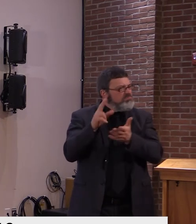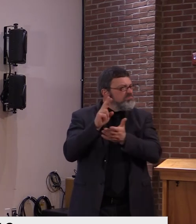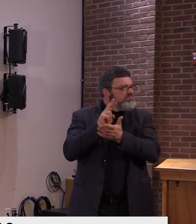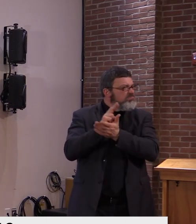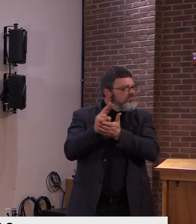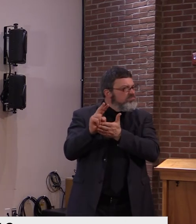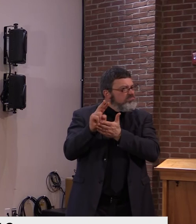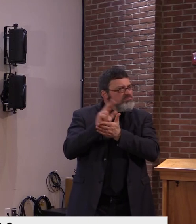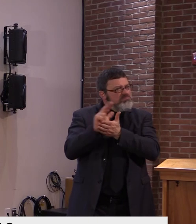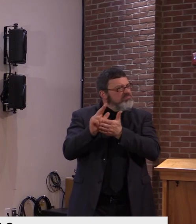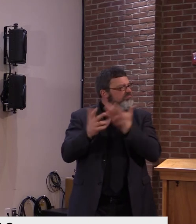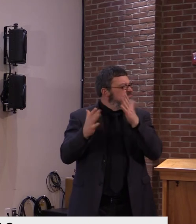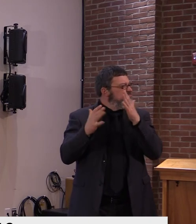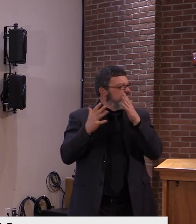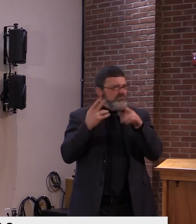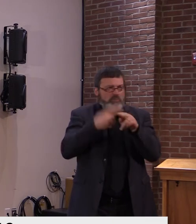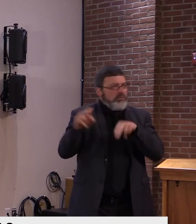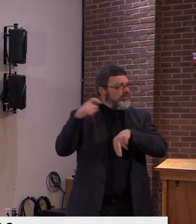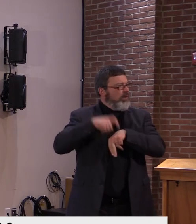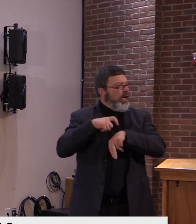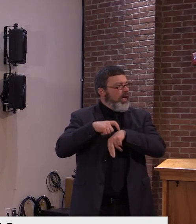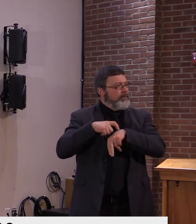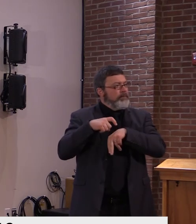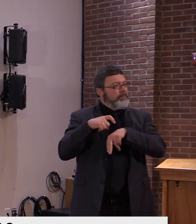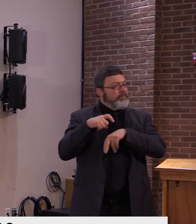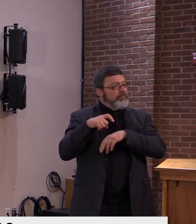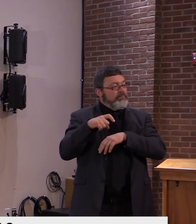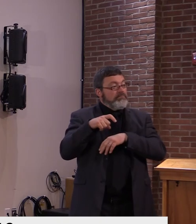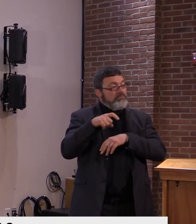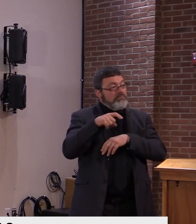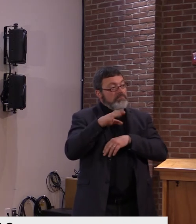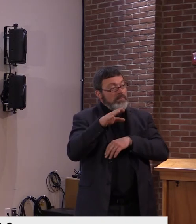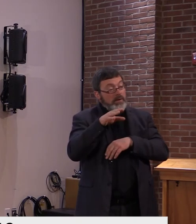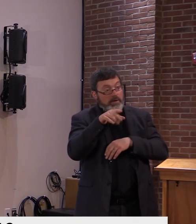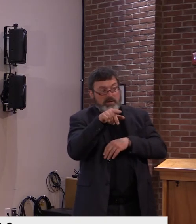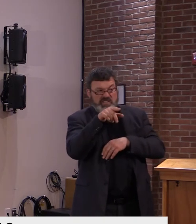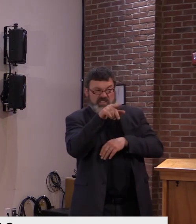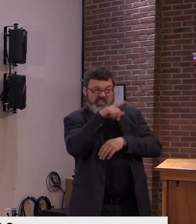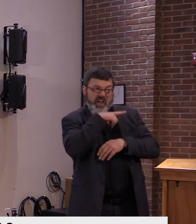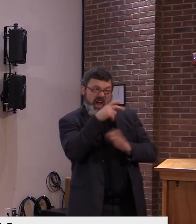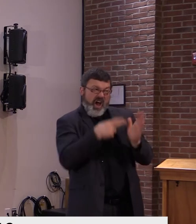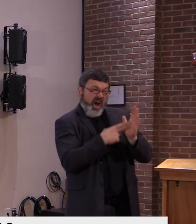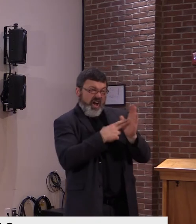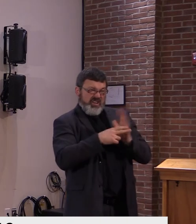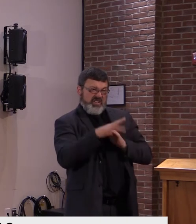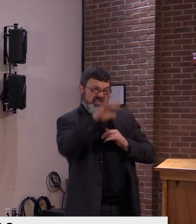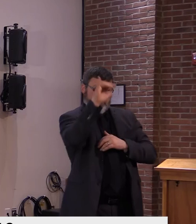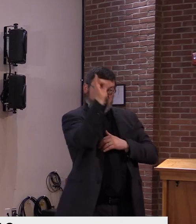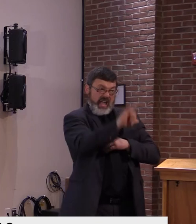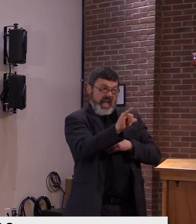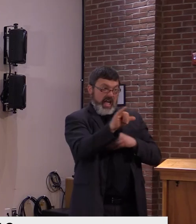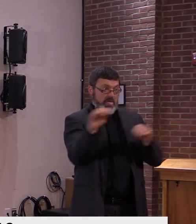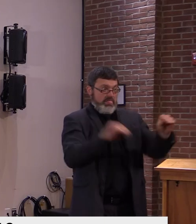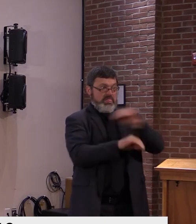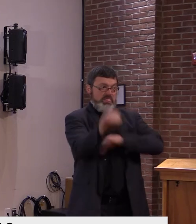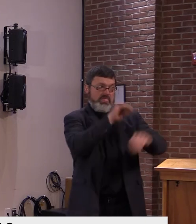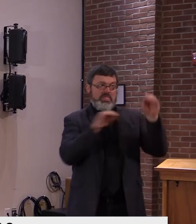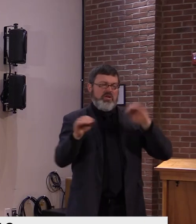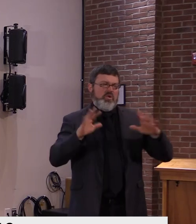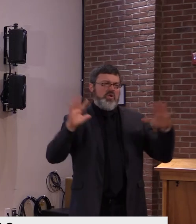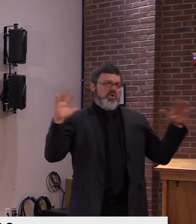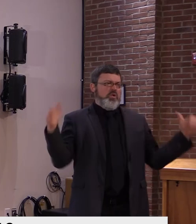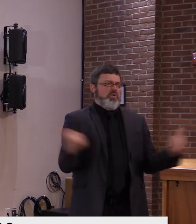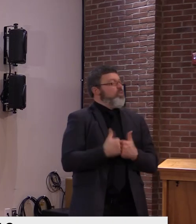but I've got to admit, it has been a challenge as we have had these outbreaks in various